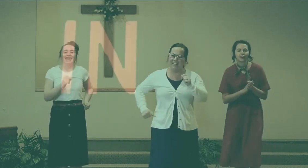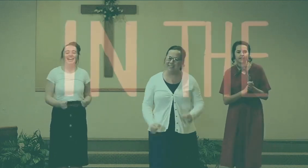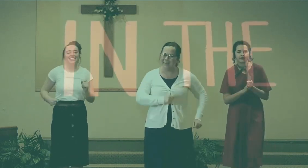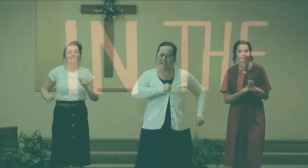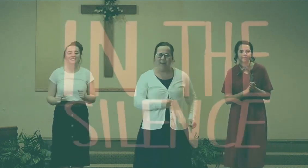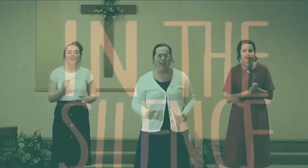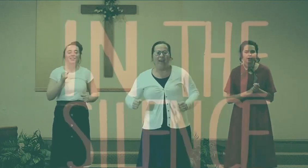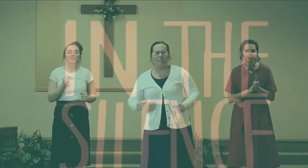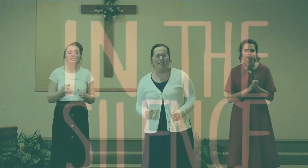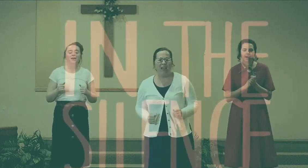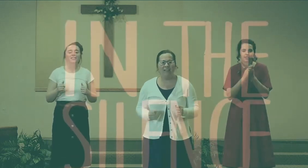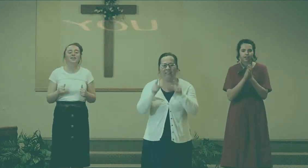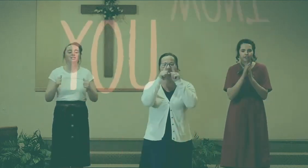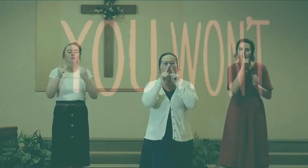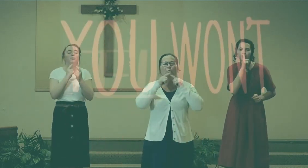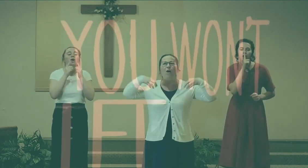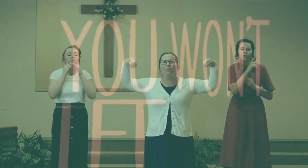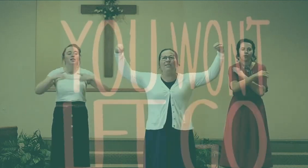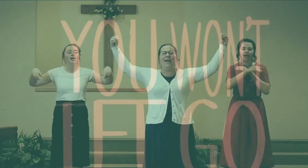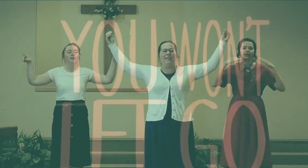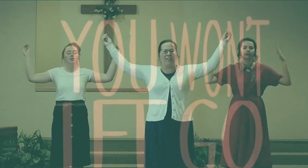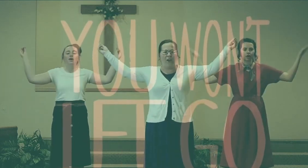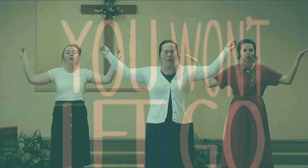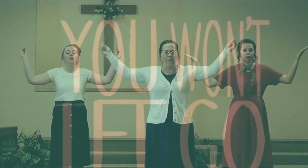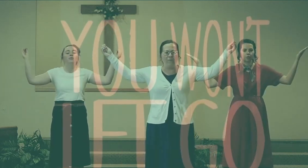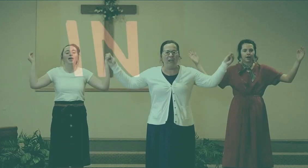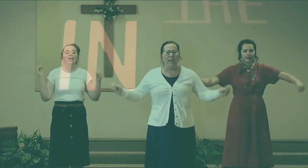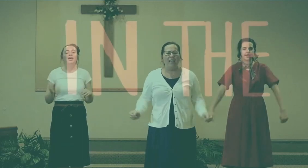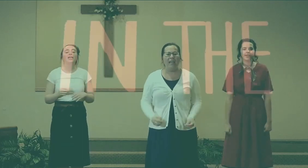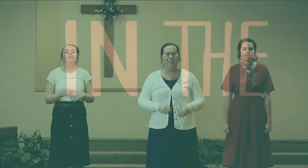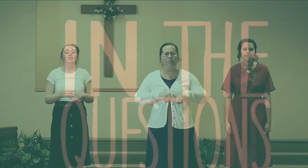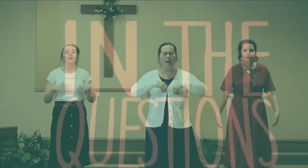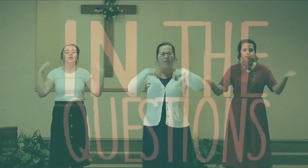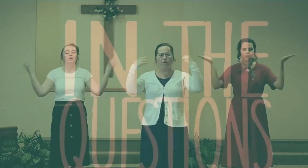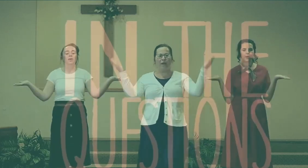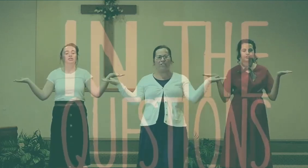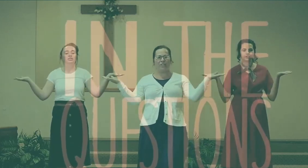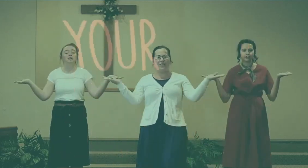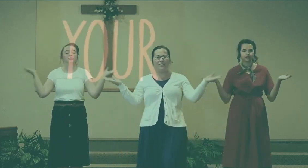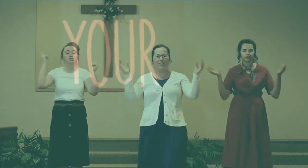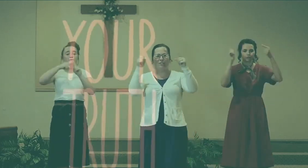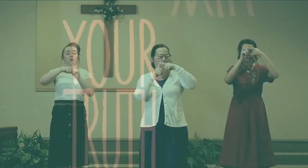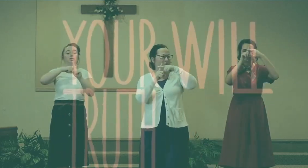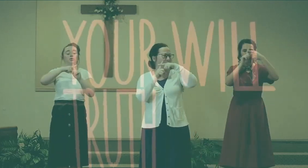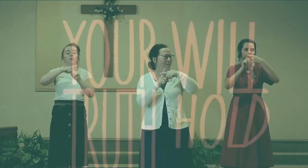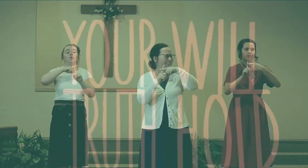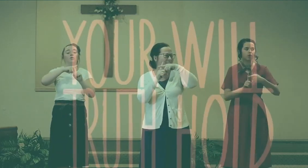In the silence, you won't let go. In the questions, your truth will